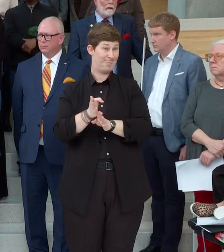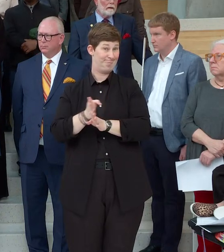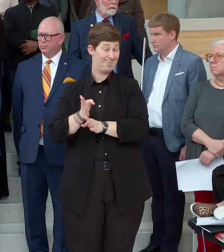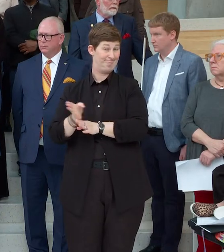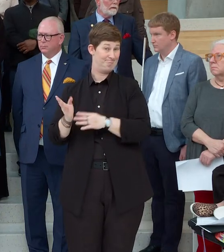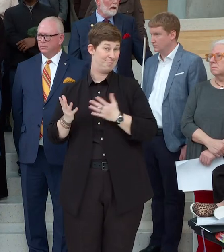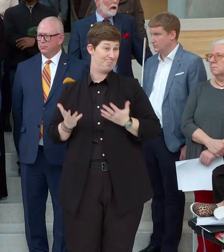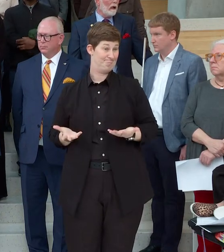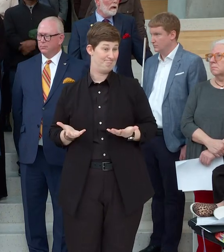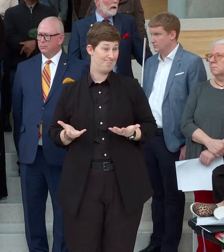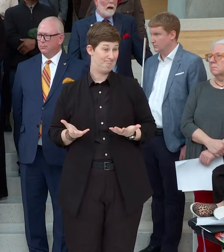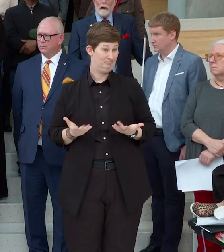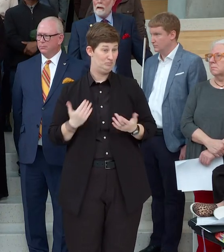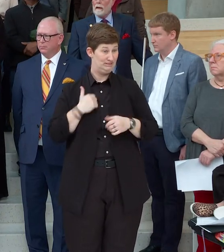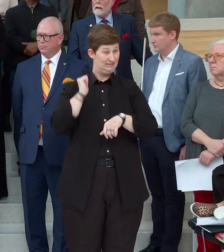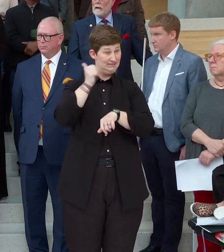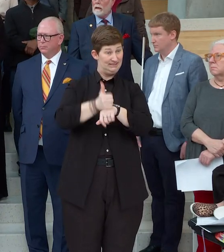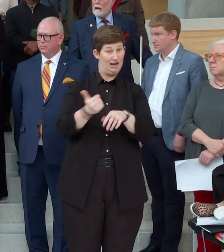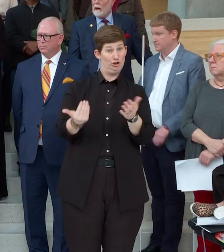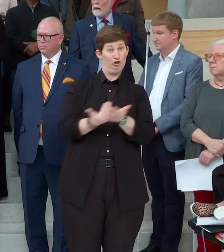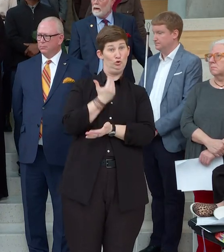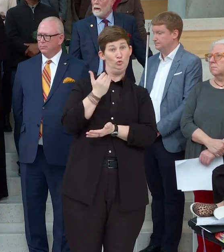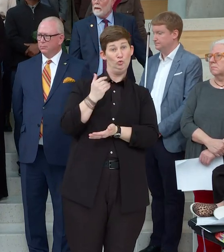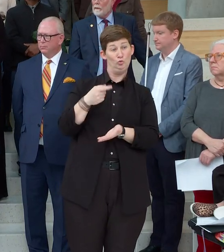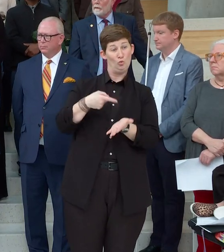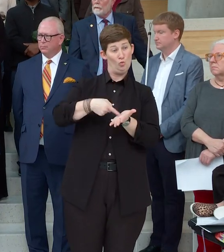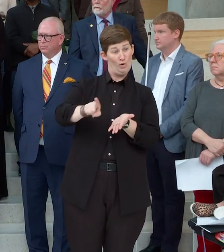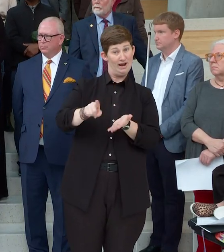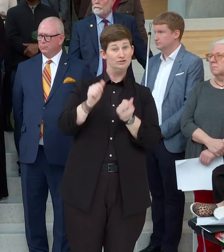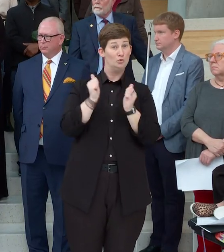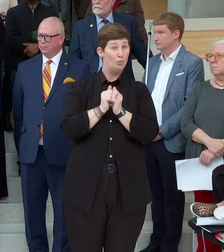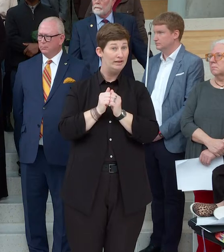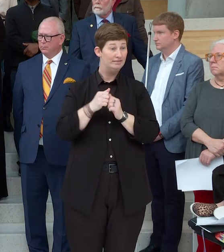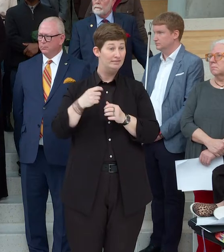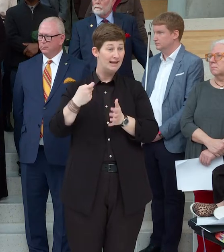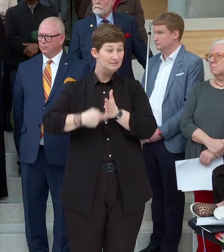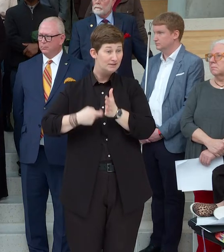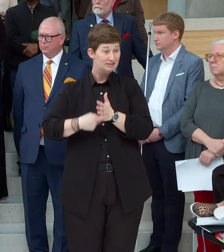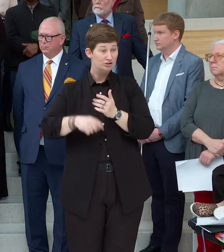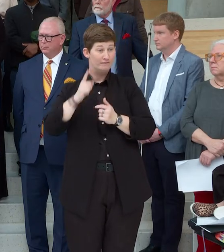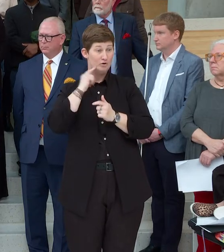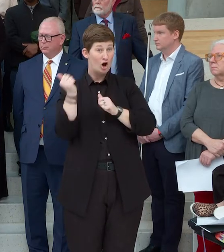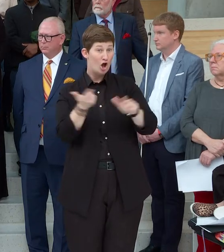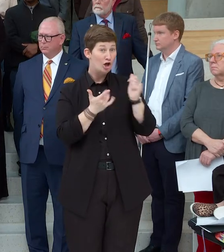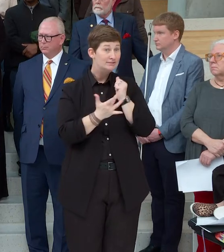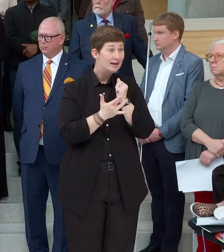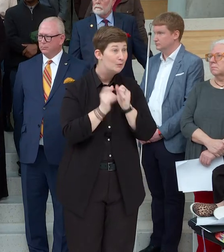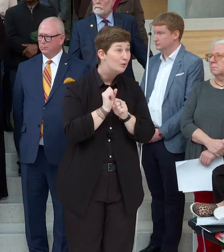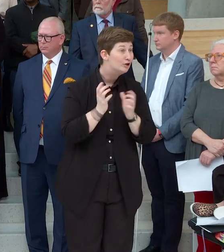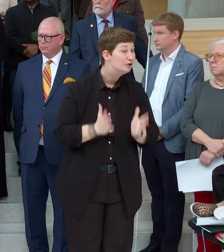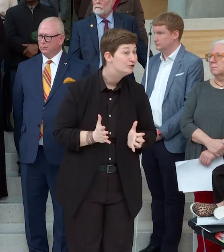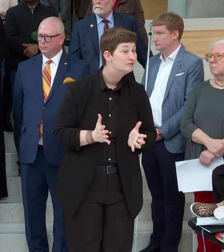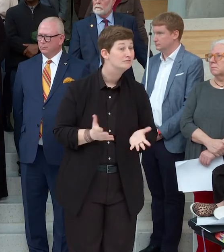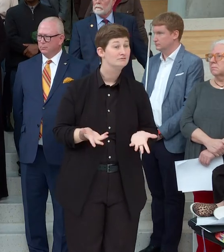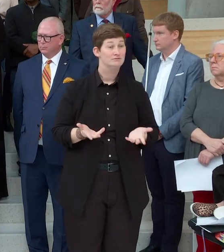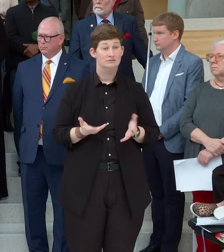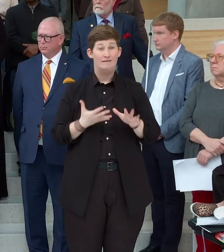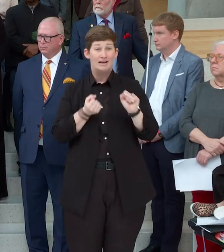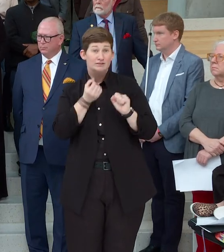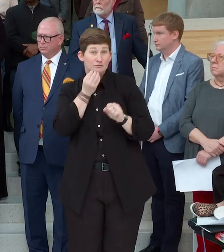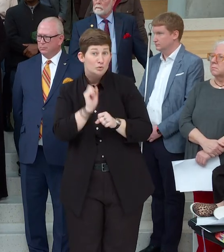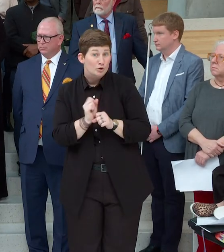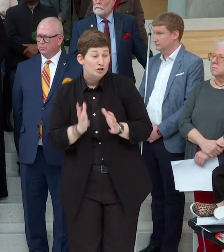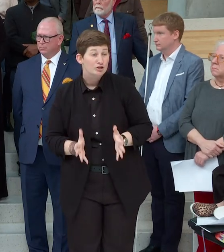Are we setting a new wage with expenses for all tech workers, for workers in the fast food industry, et